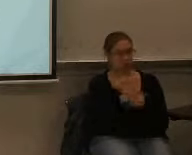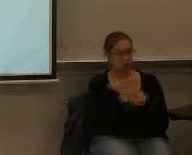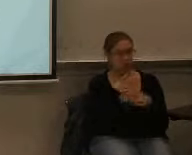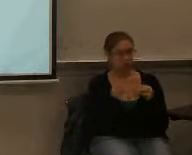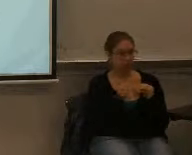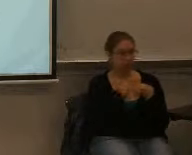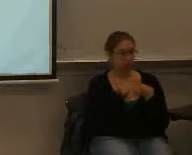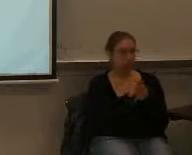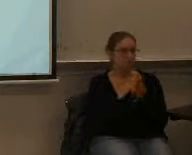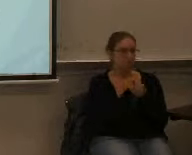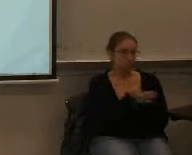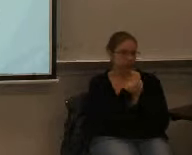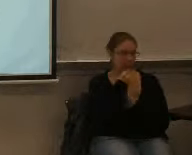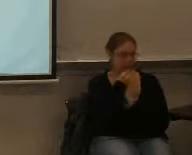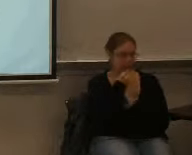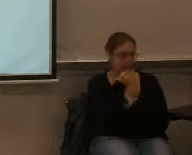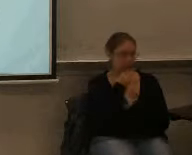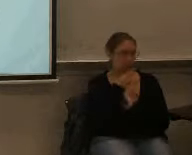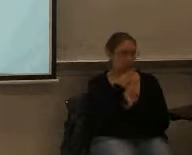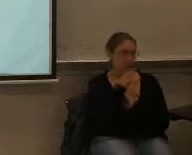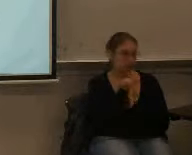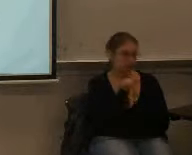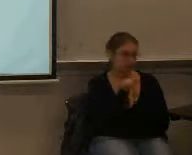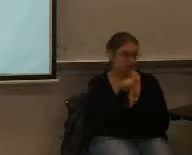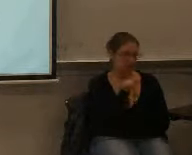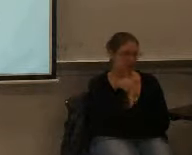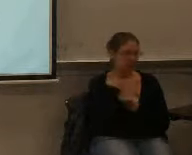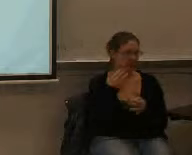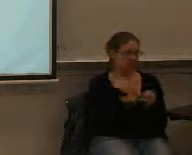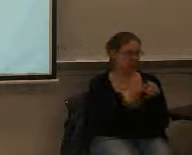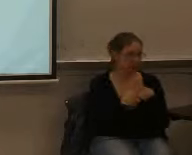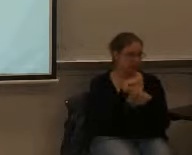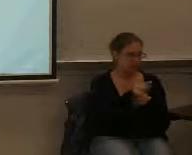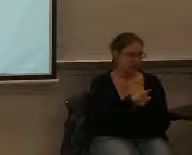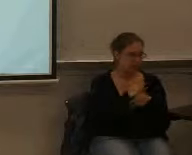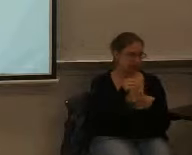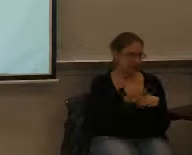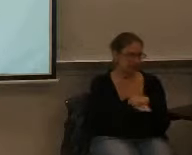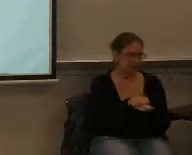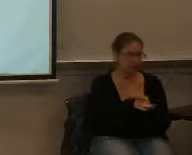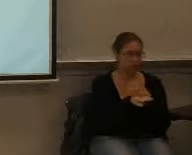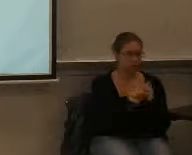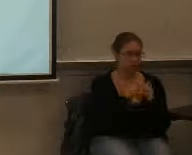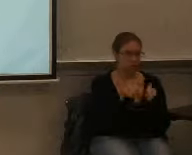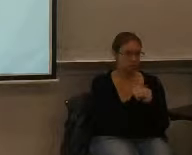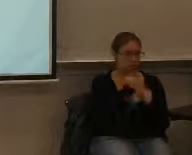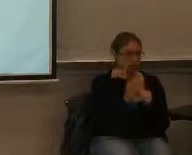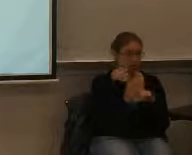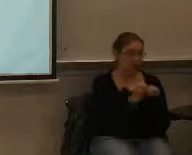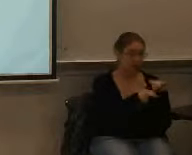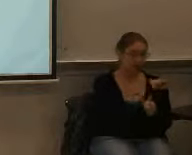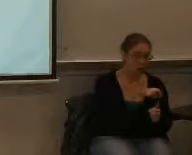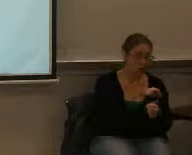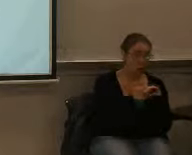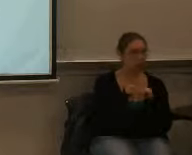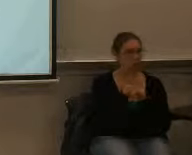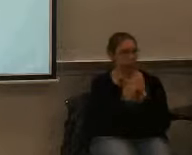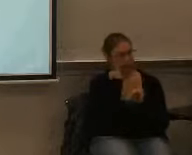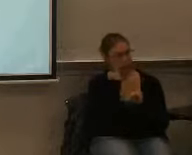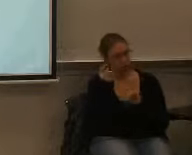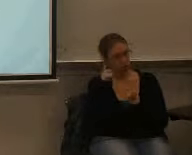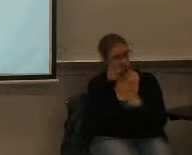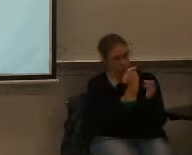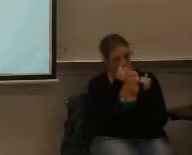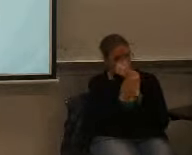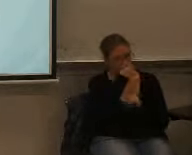being food. And so there's this trade-off that gets into whether you sit and hide or you go out and forage